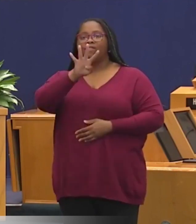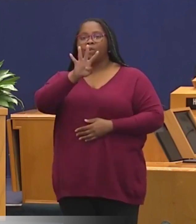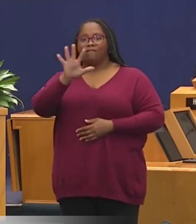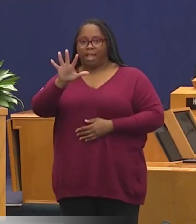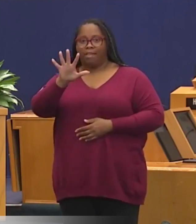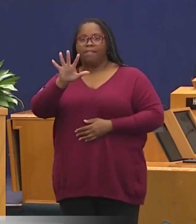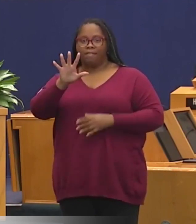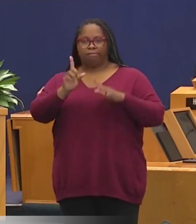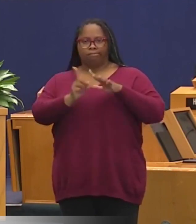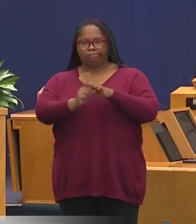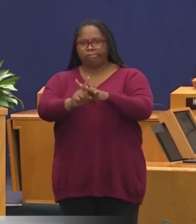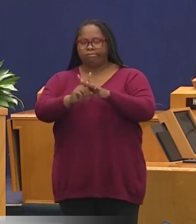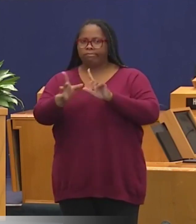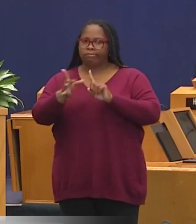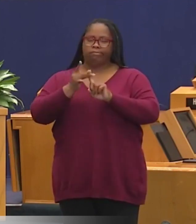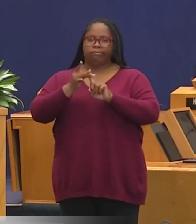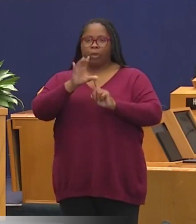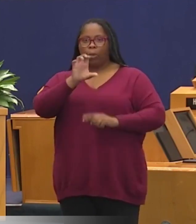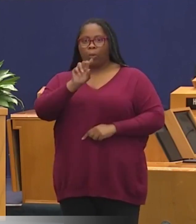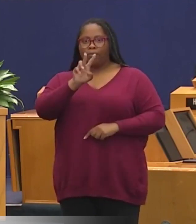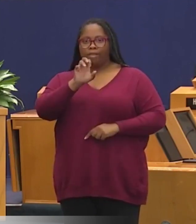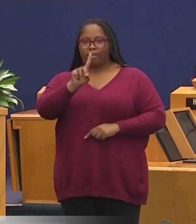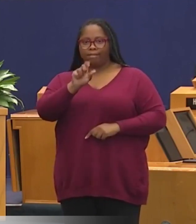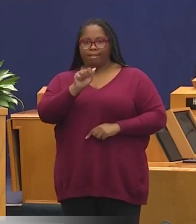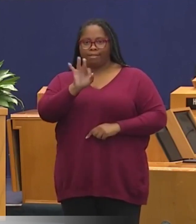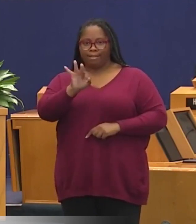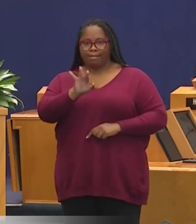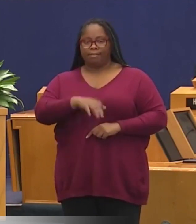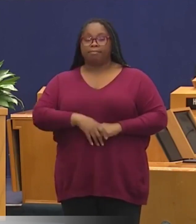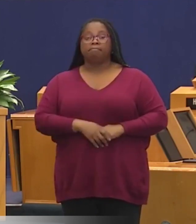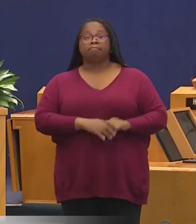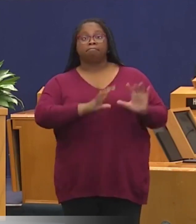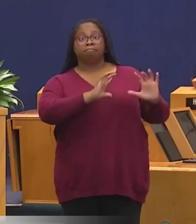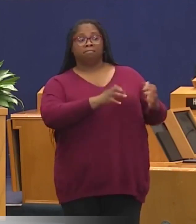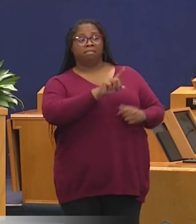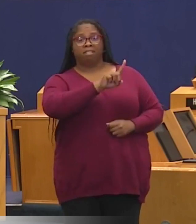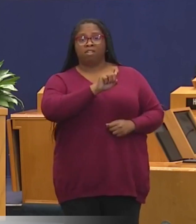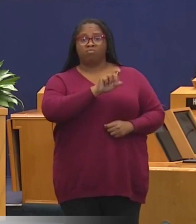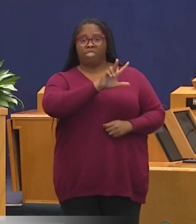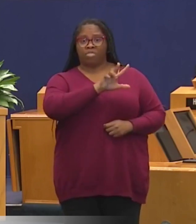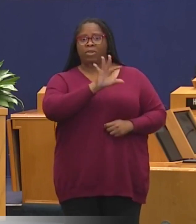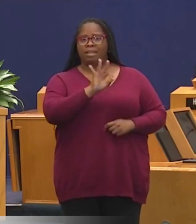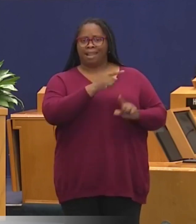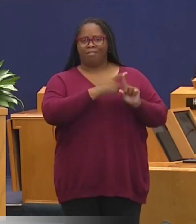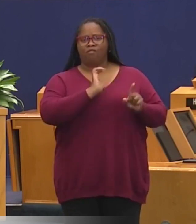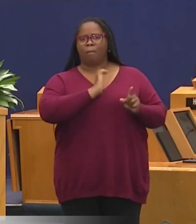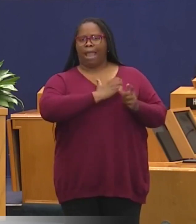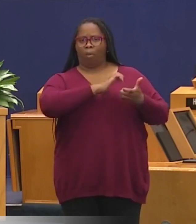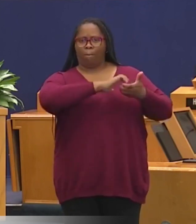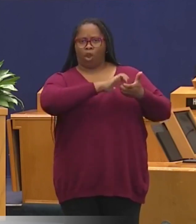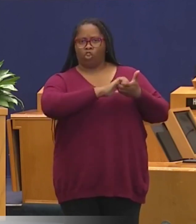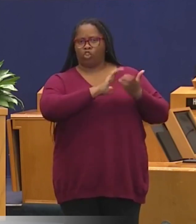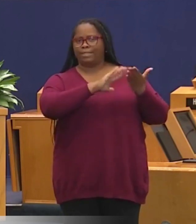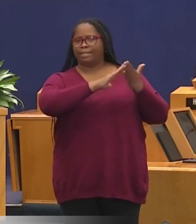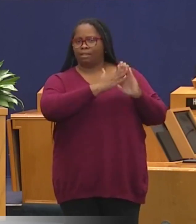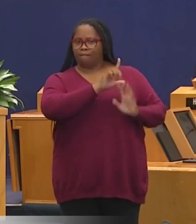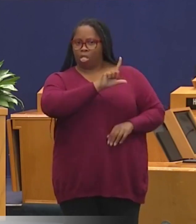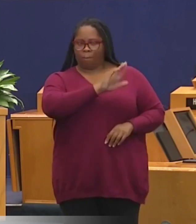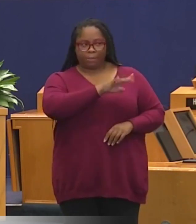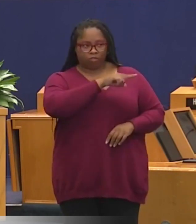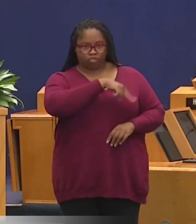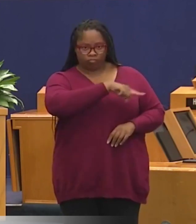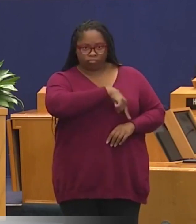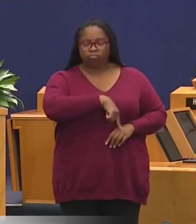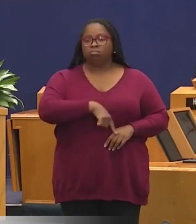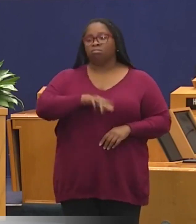4,045. These cases include 139 cases reported by our partners in the city of Long Beach